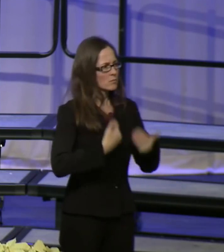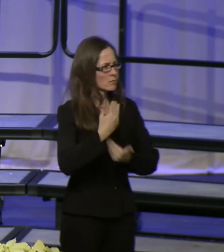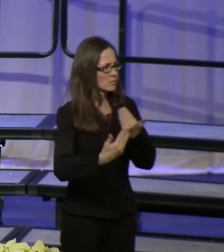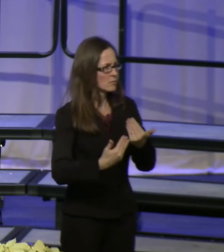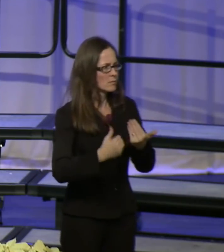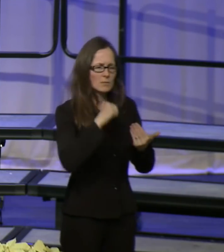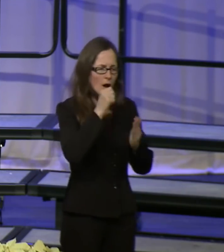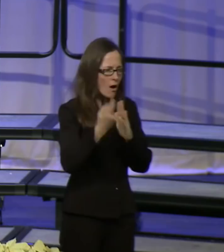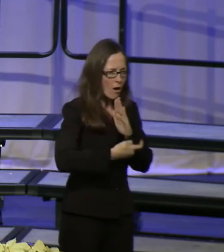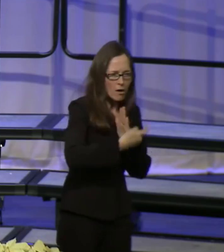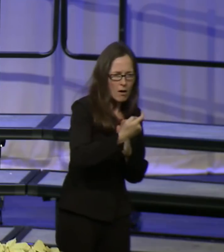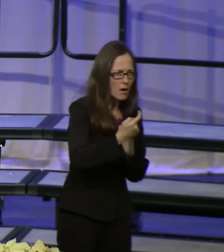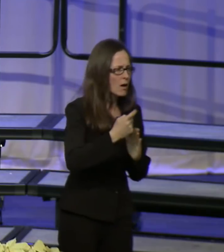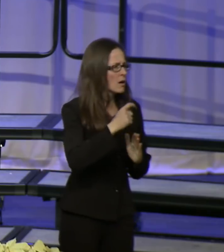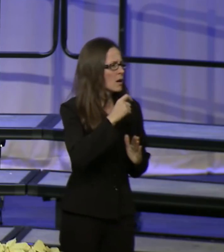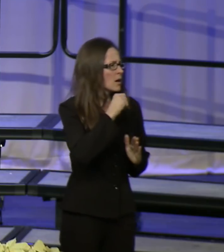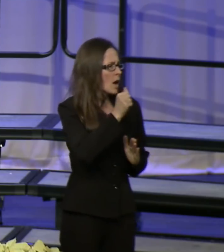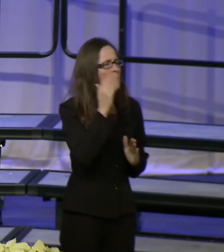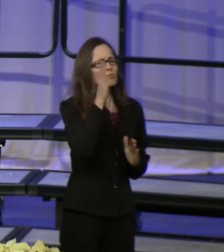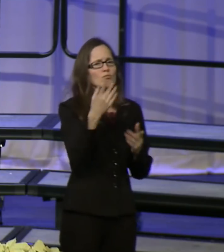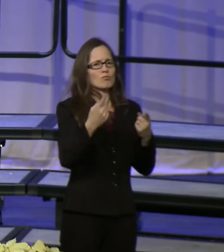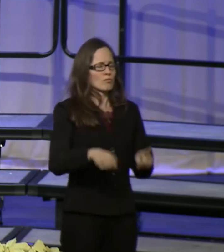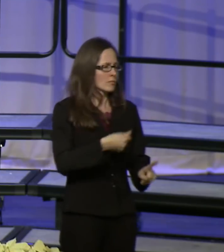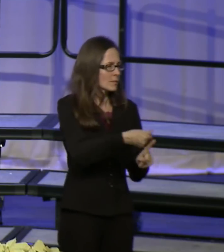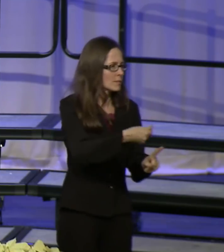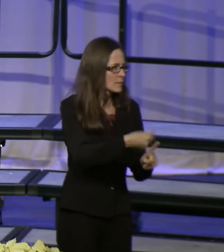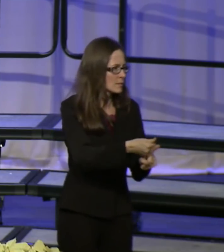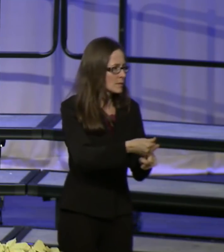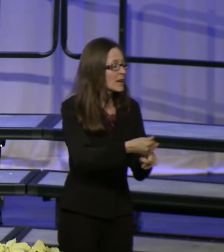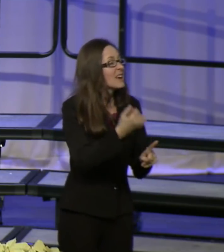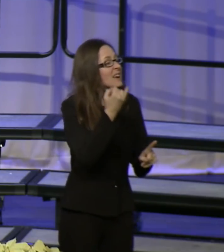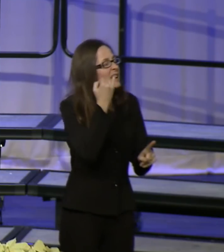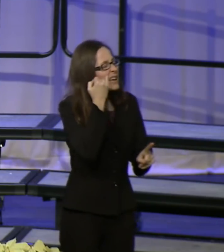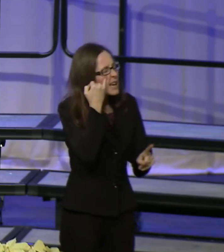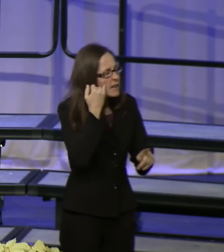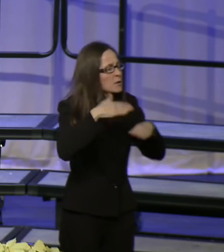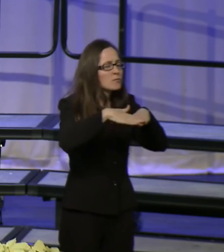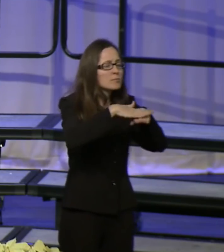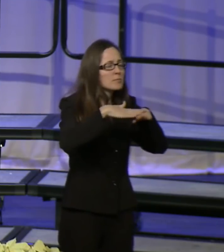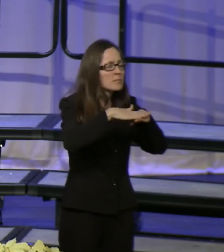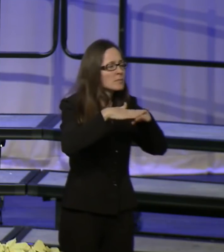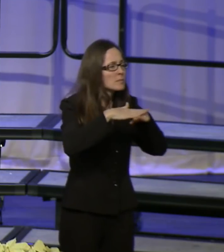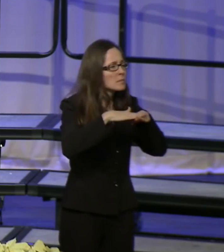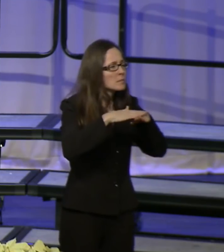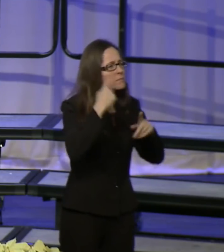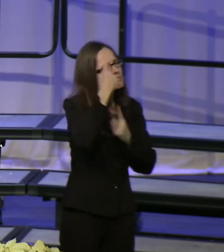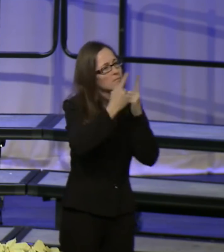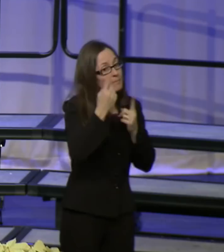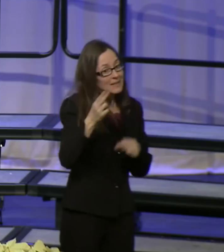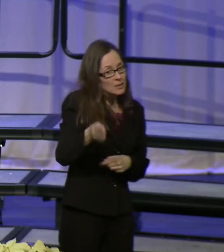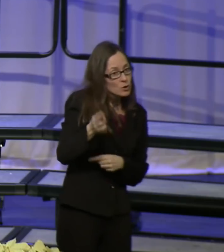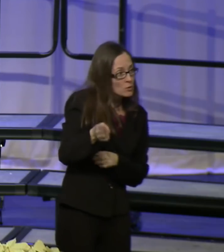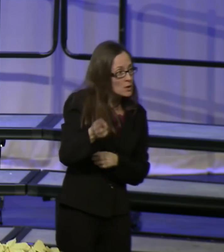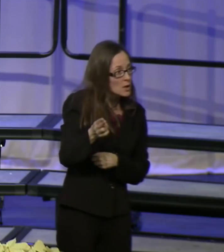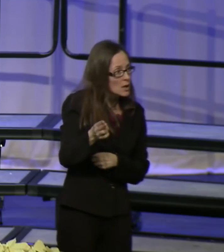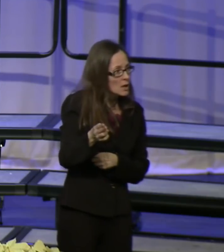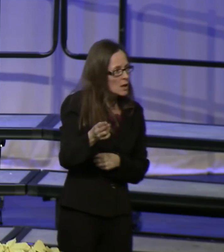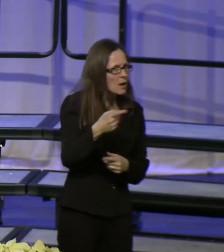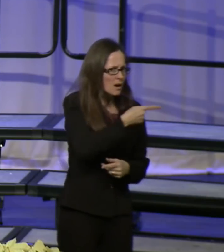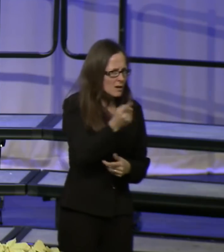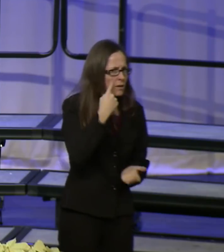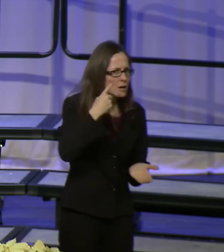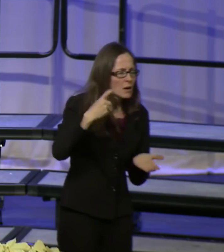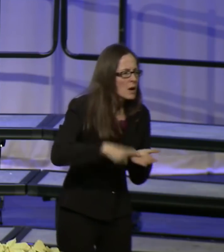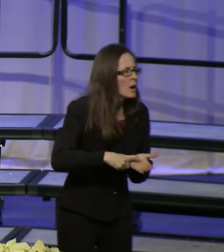nor inevitable. Even a superficial look at history reveals that no social advance rolls in on the wheels